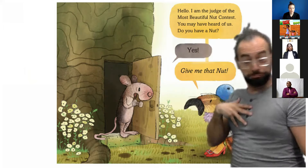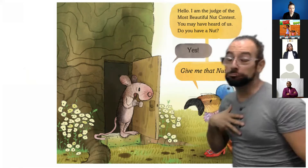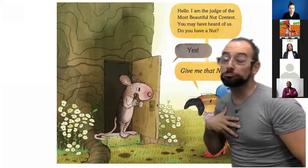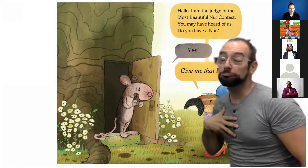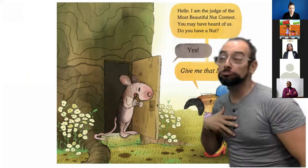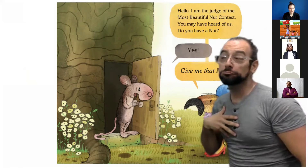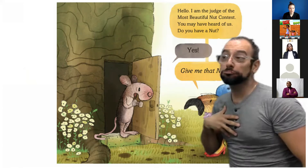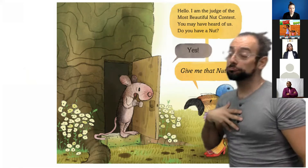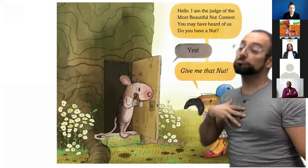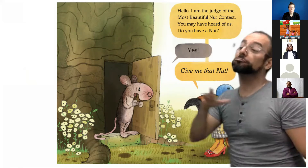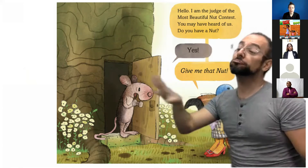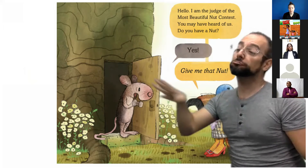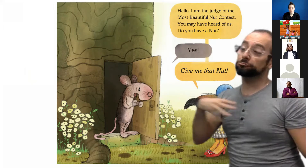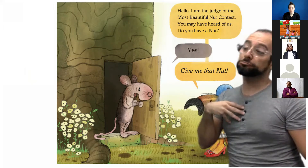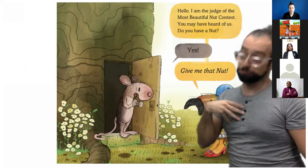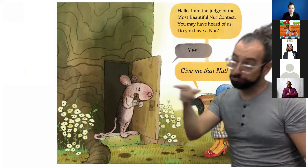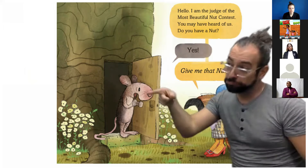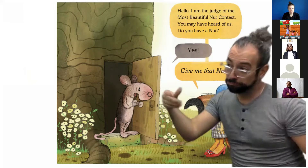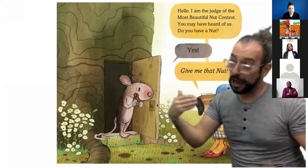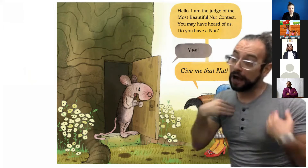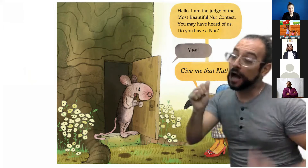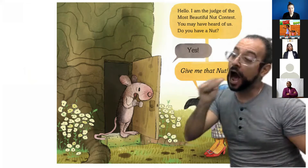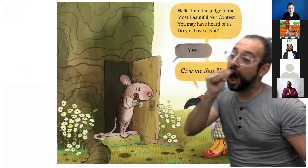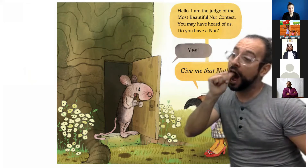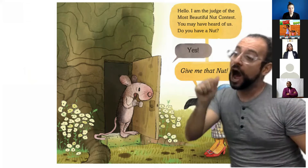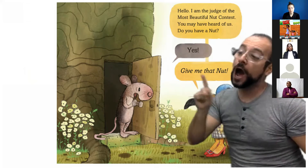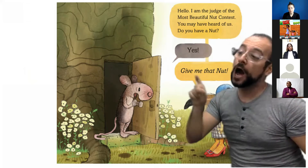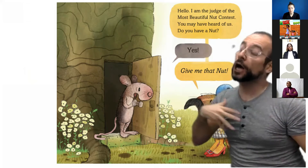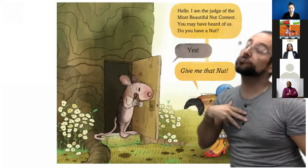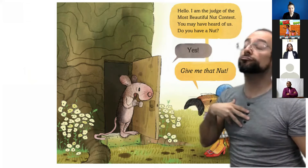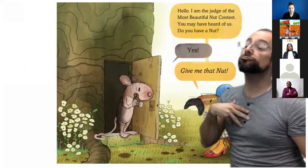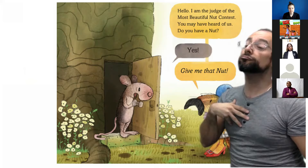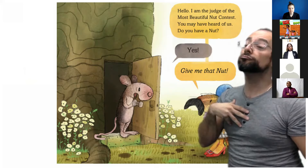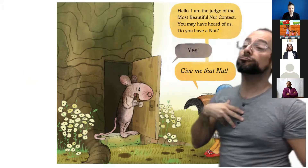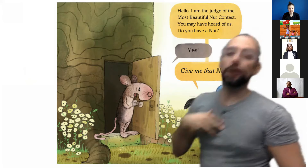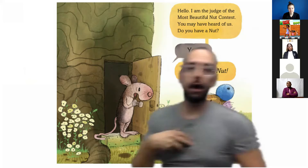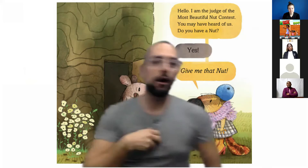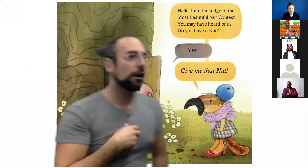nut contest. You may have heard of us. Do you have a